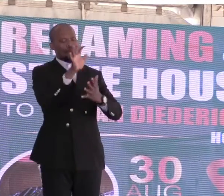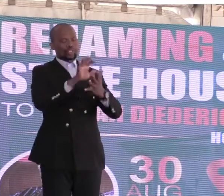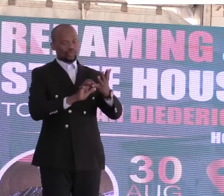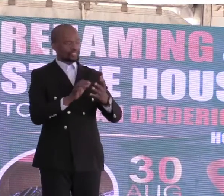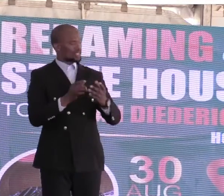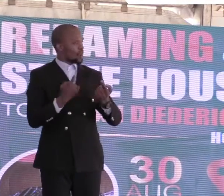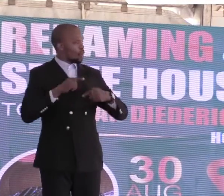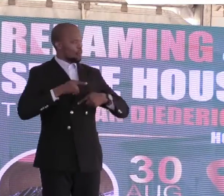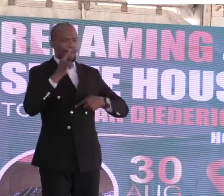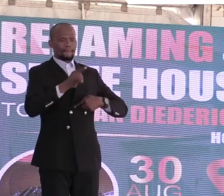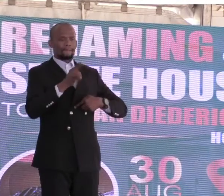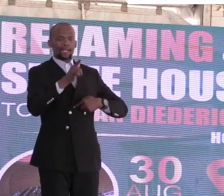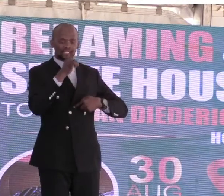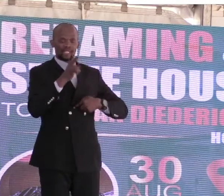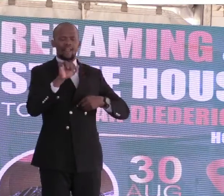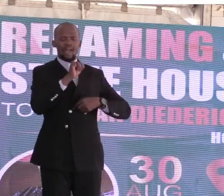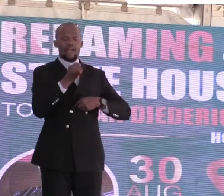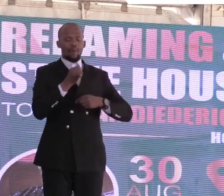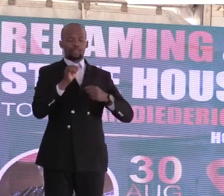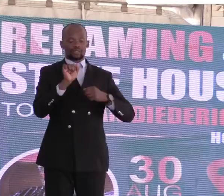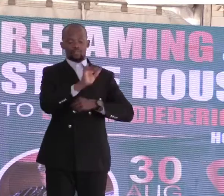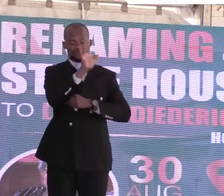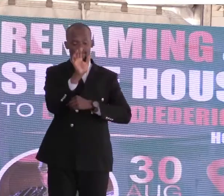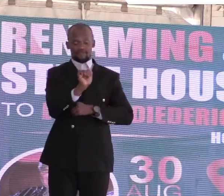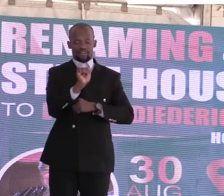to tell our authentic South African stories.